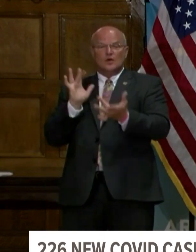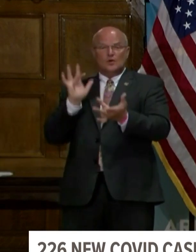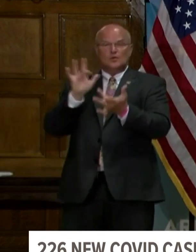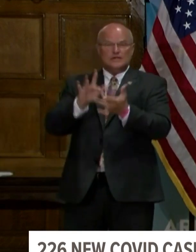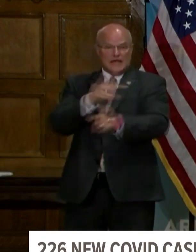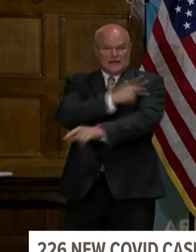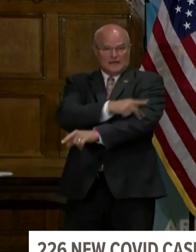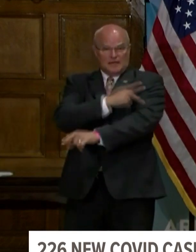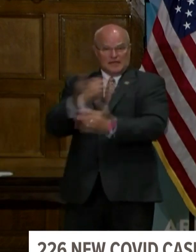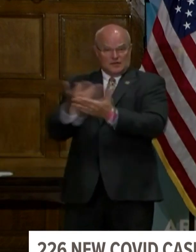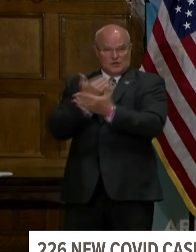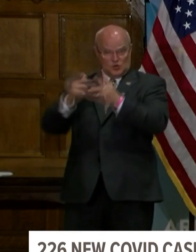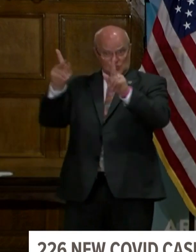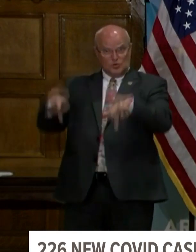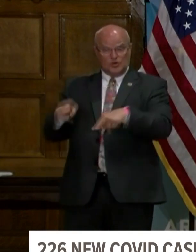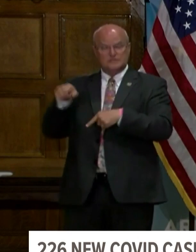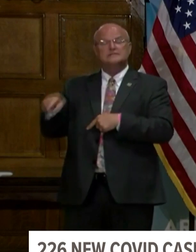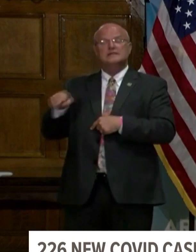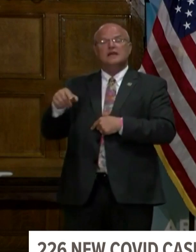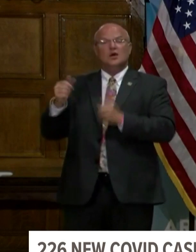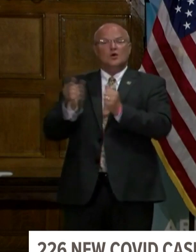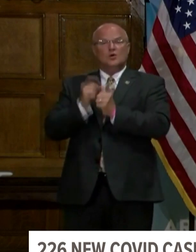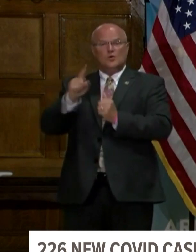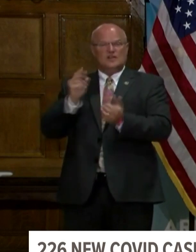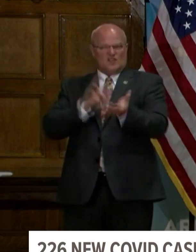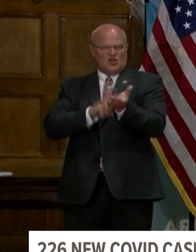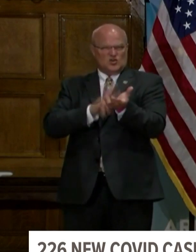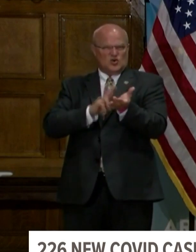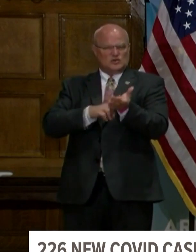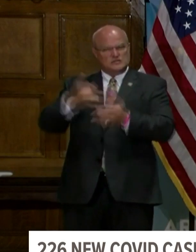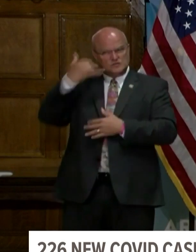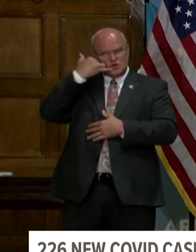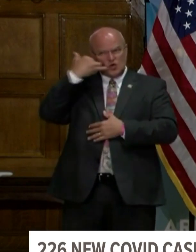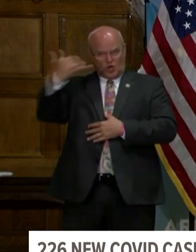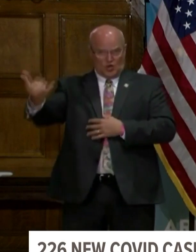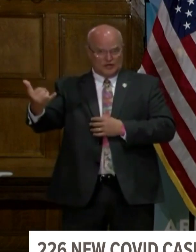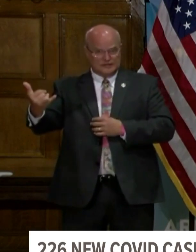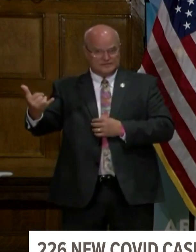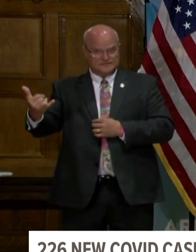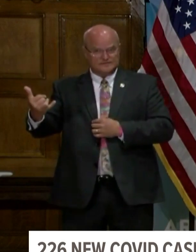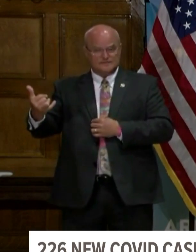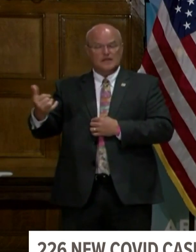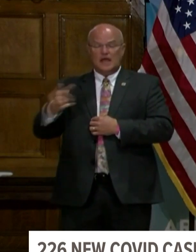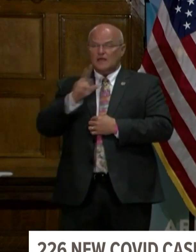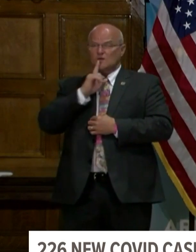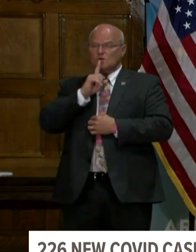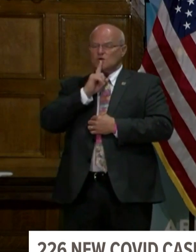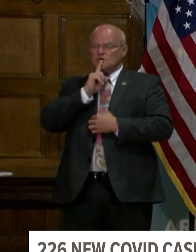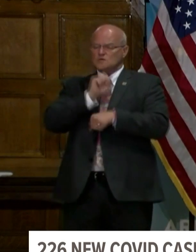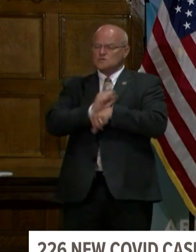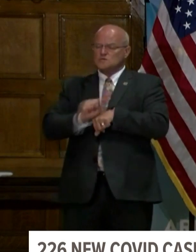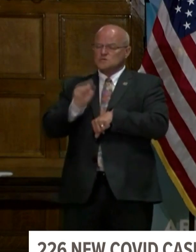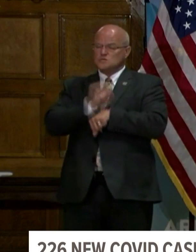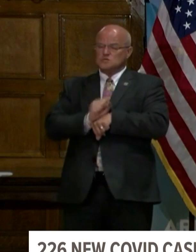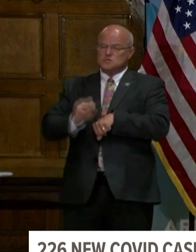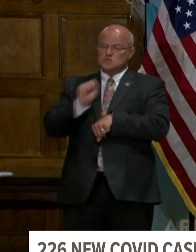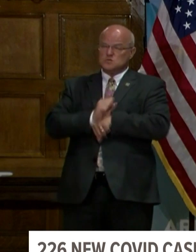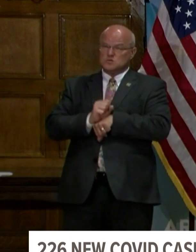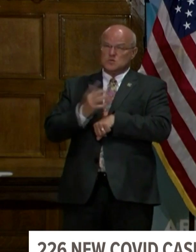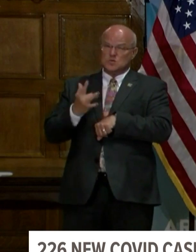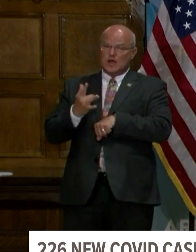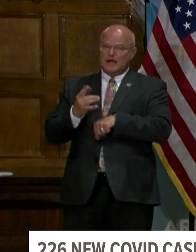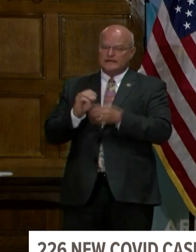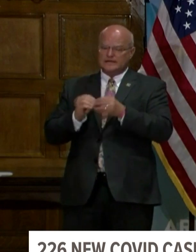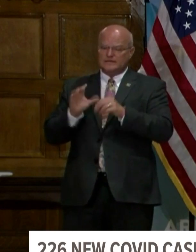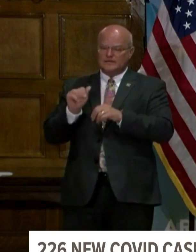the patient, the new case, with one of our nurses. Our nurse gives a call, and they are working really hard right now because we have an increased number